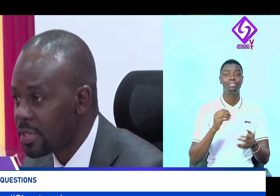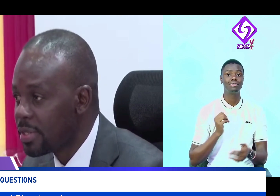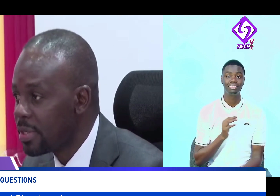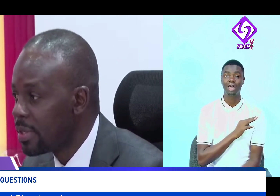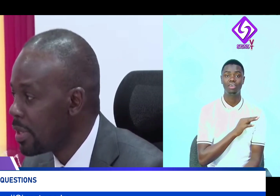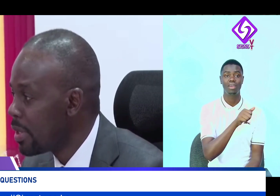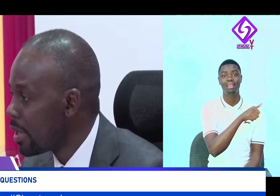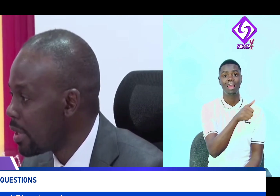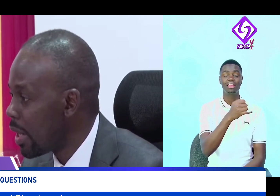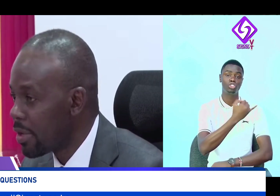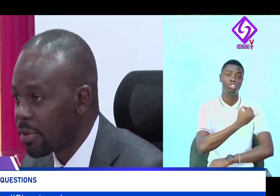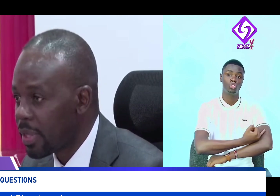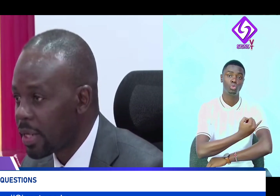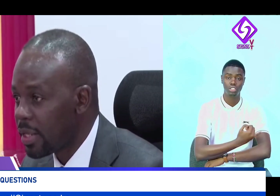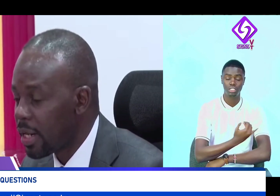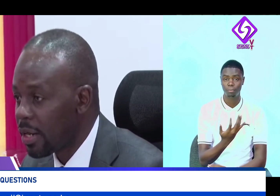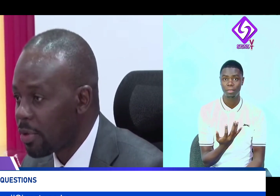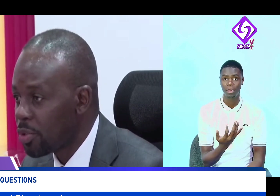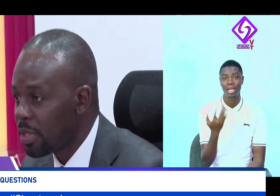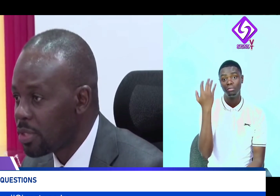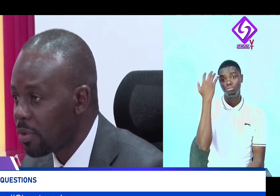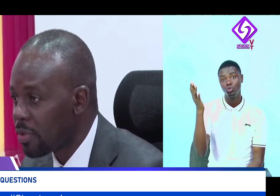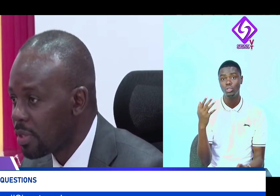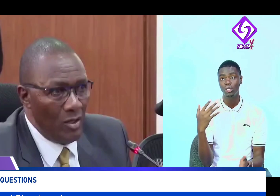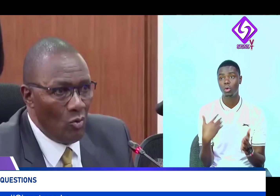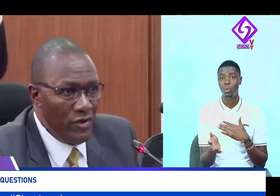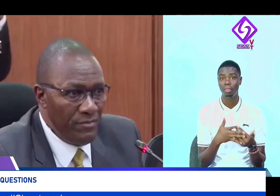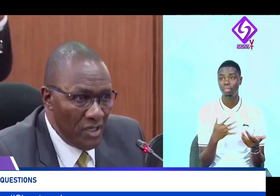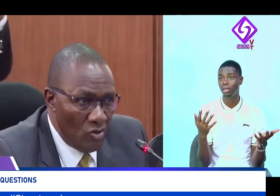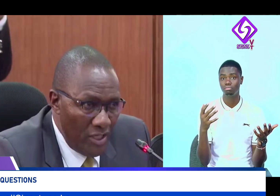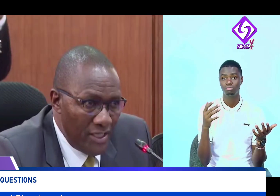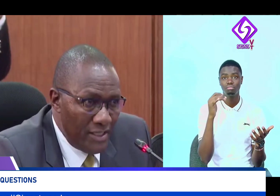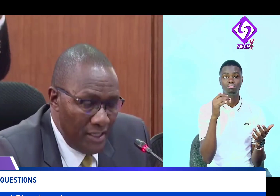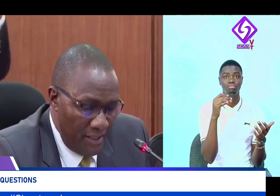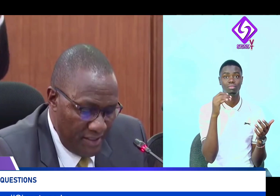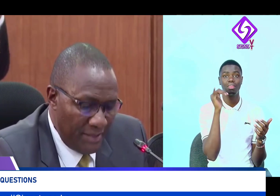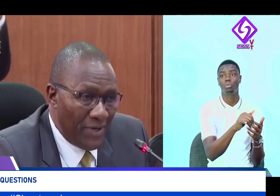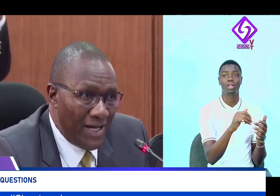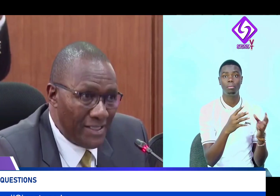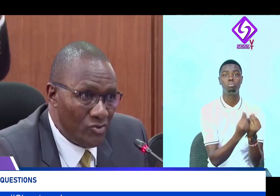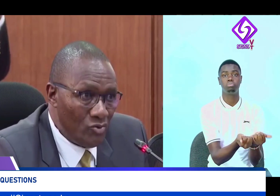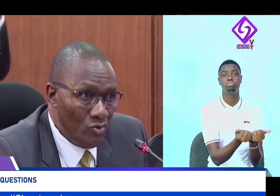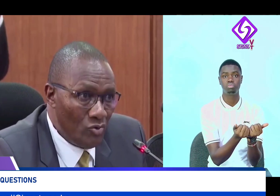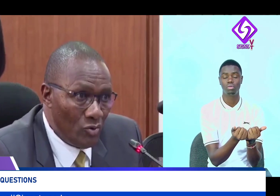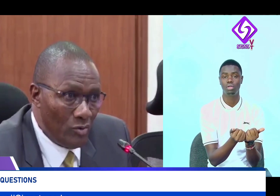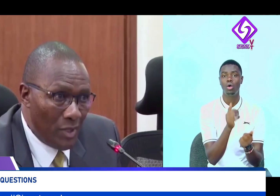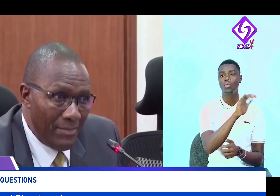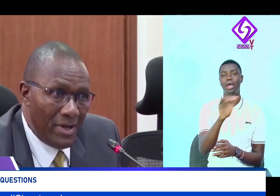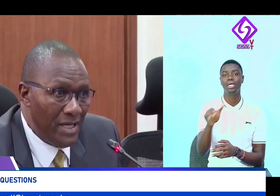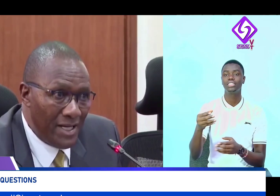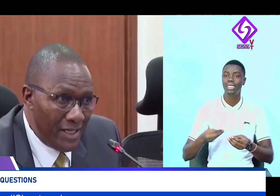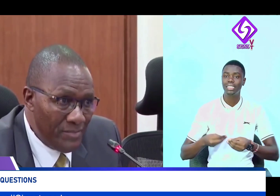entities. I don't know whether Nyandarua should be dissolved. We've been calling these suppliers to come and make